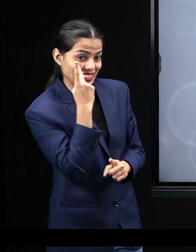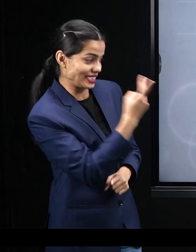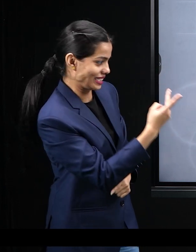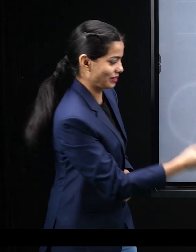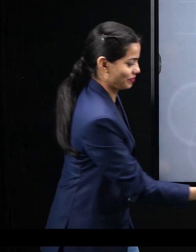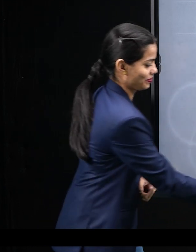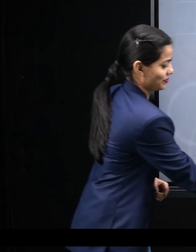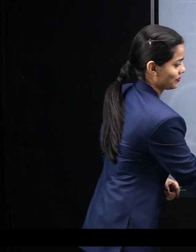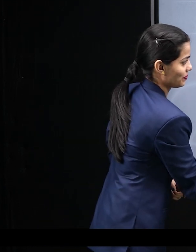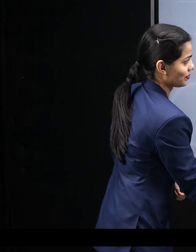the circle.